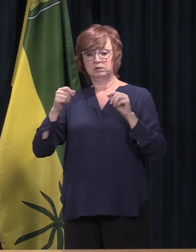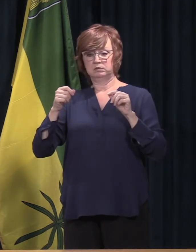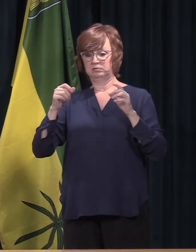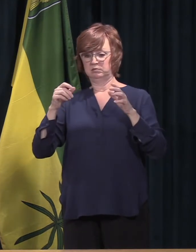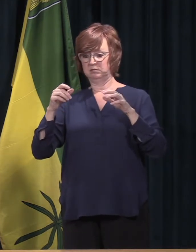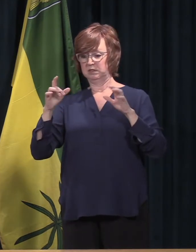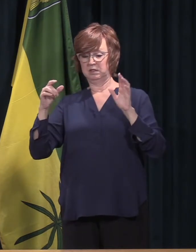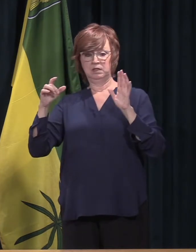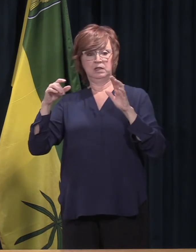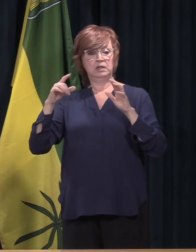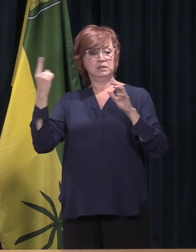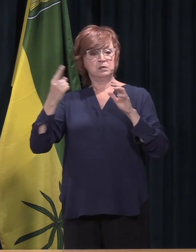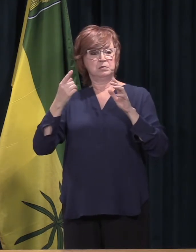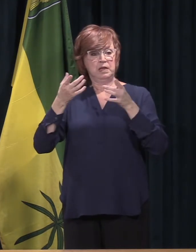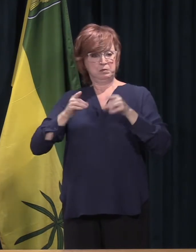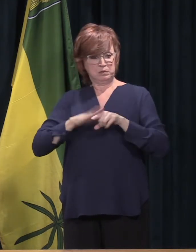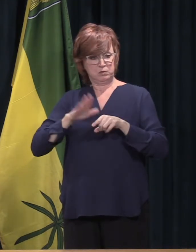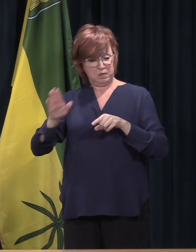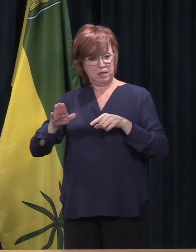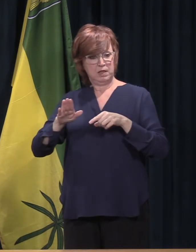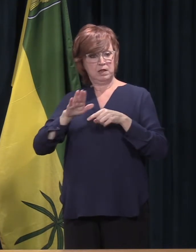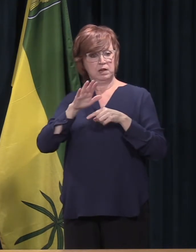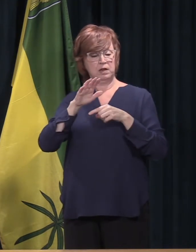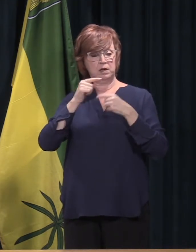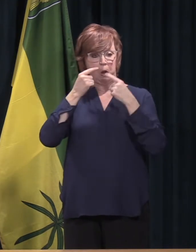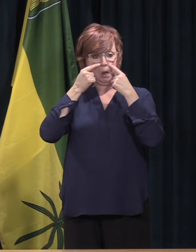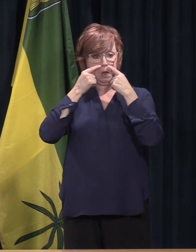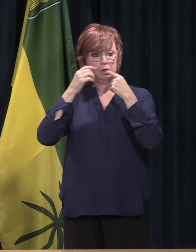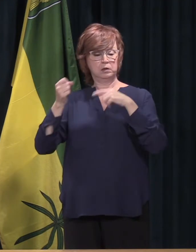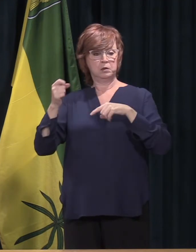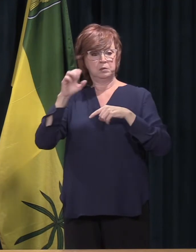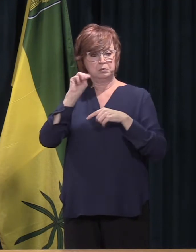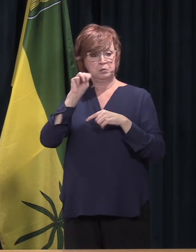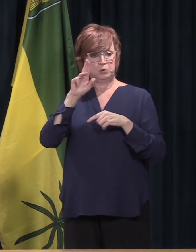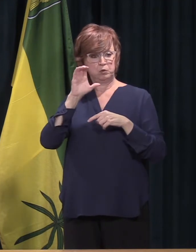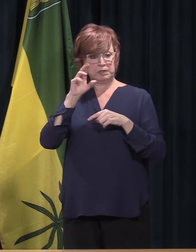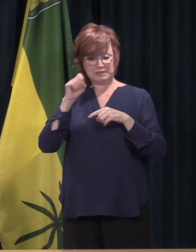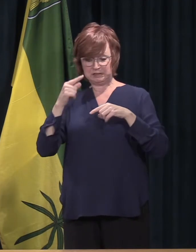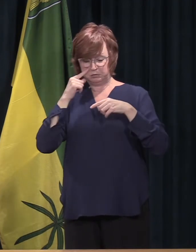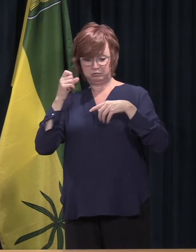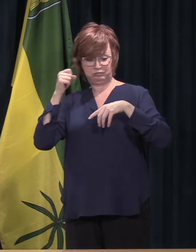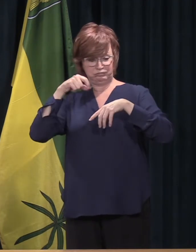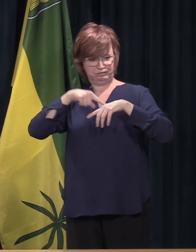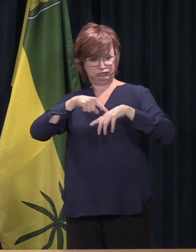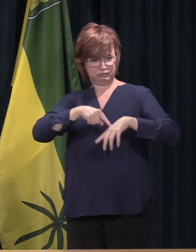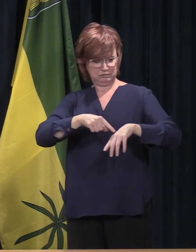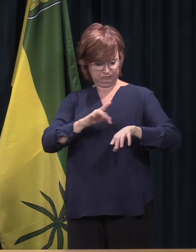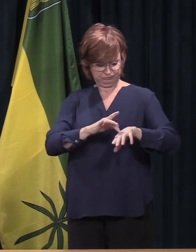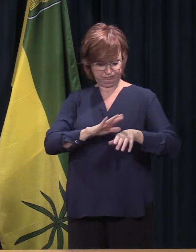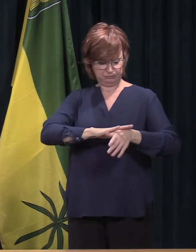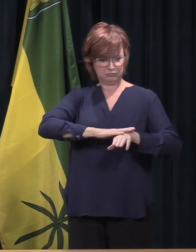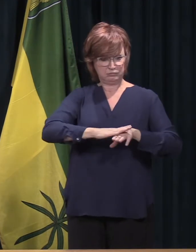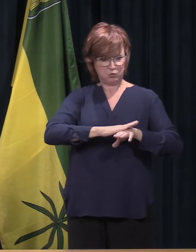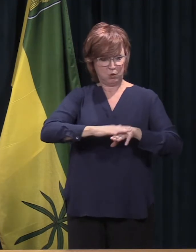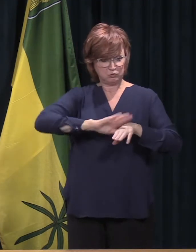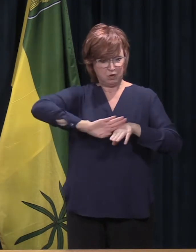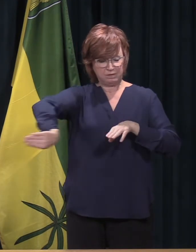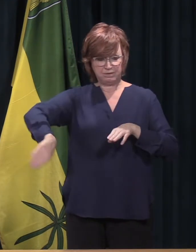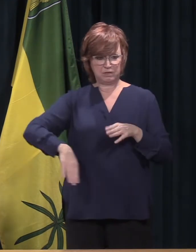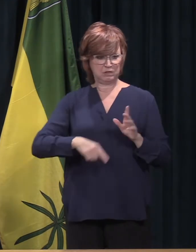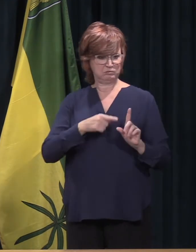skin is not an issue. And then the early symptoms actually can be malaise, feeling tired, but the test may